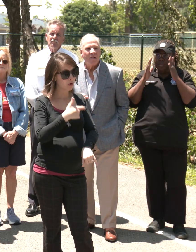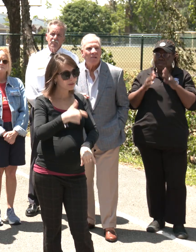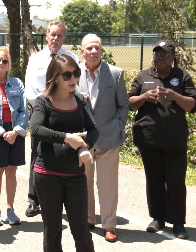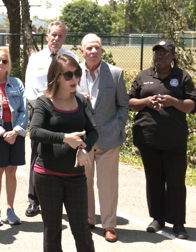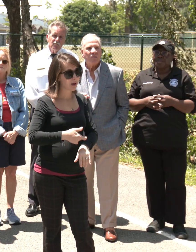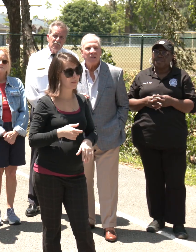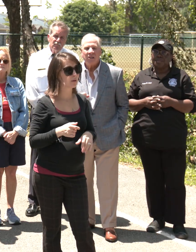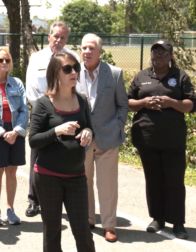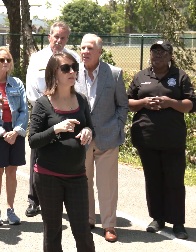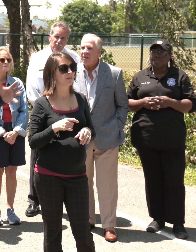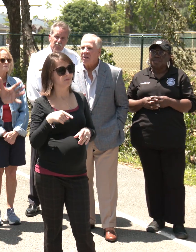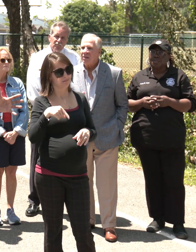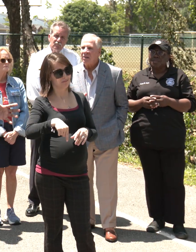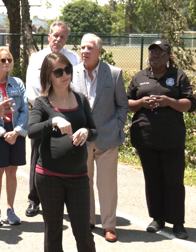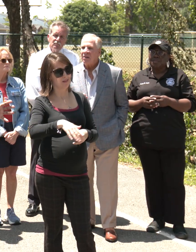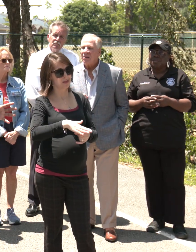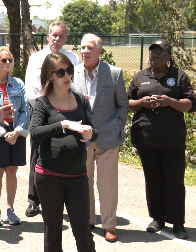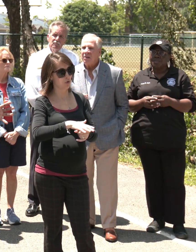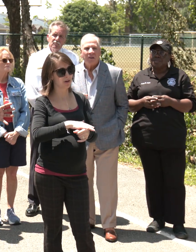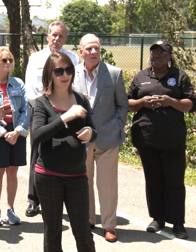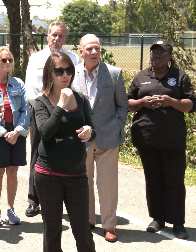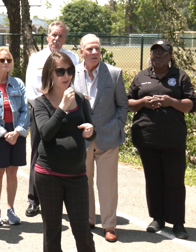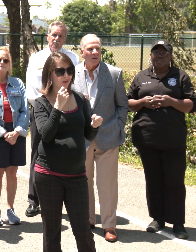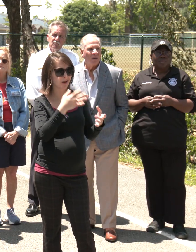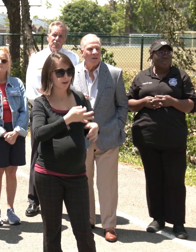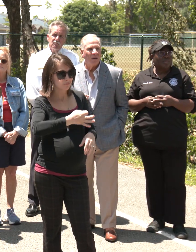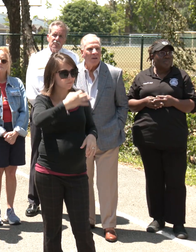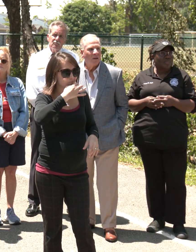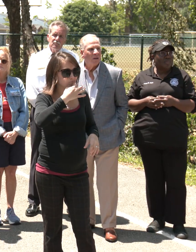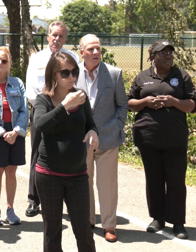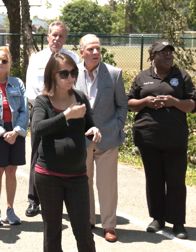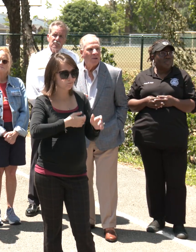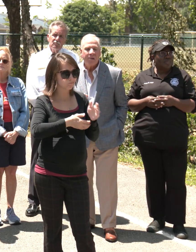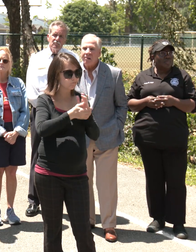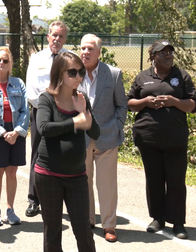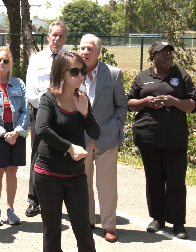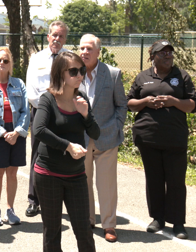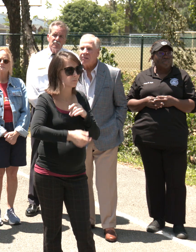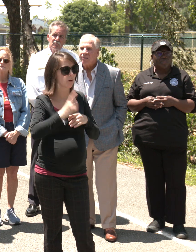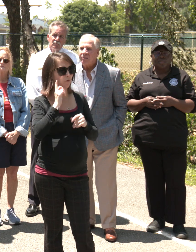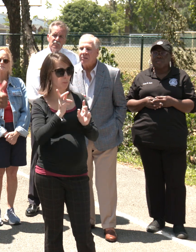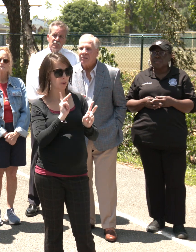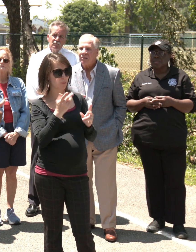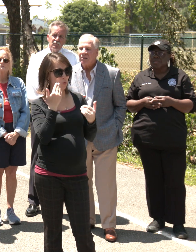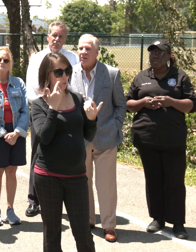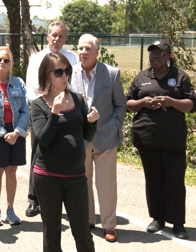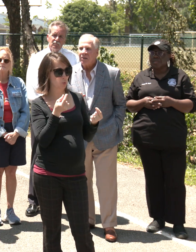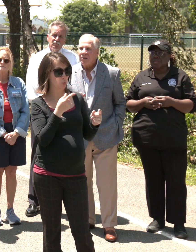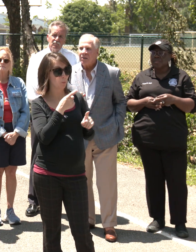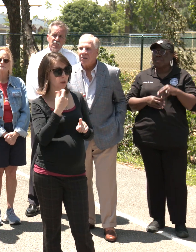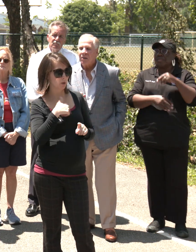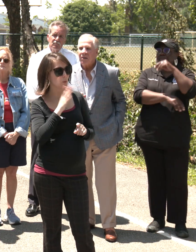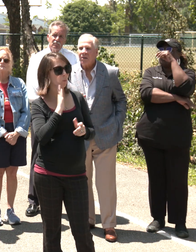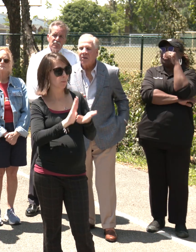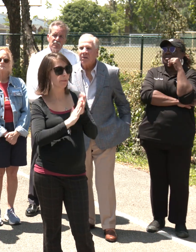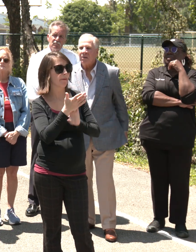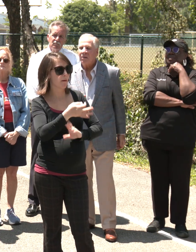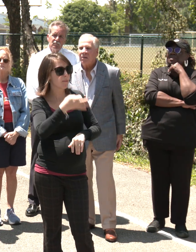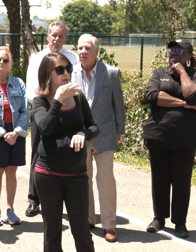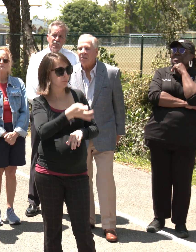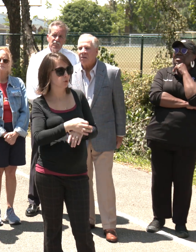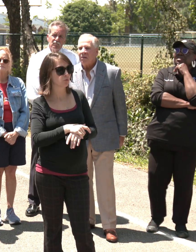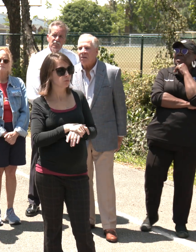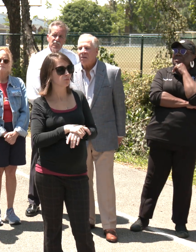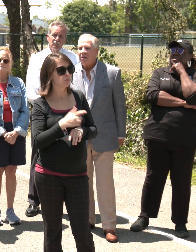in this region, there's not a whole lot of expertise, and so we've been taking crash courses because we're going to become experts. And I